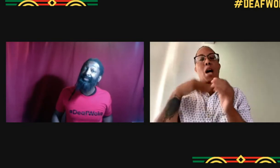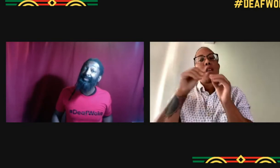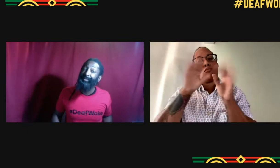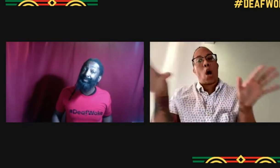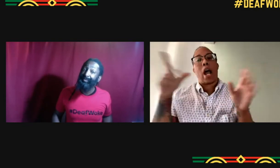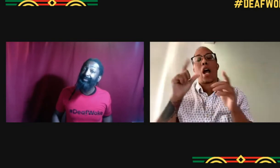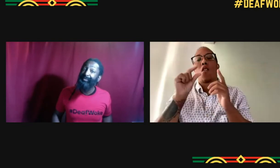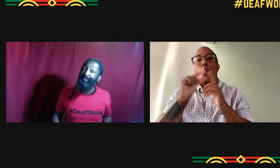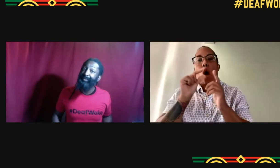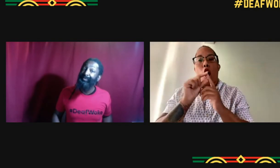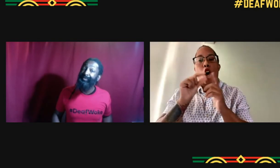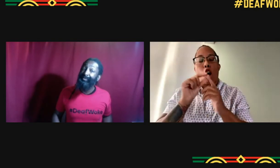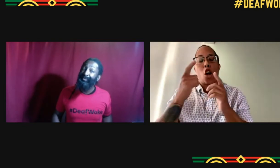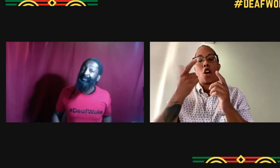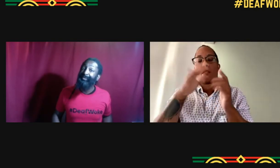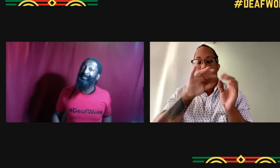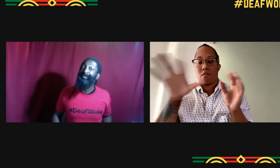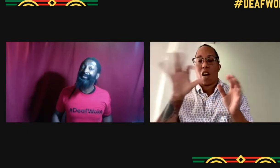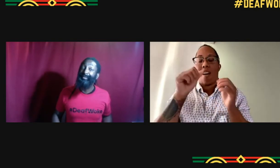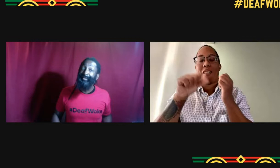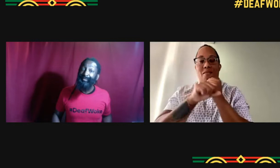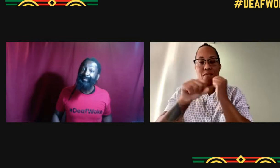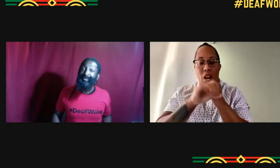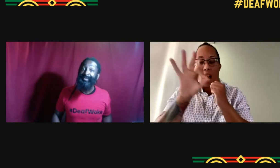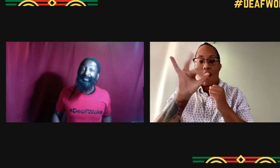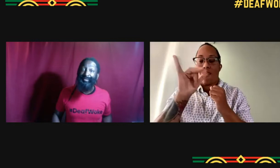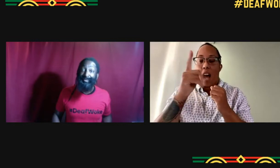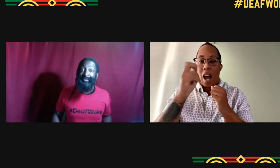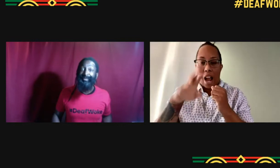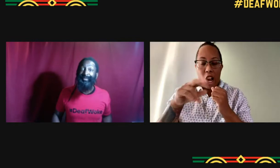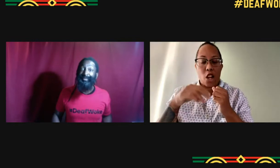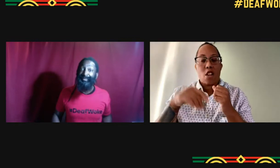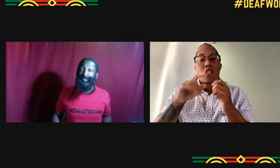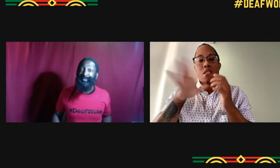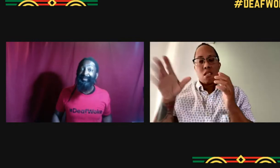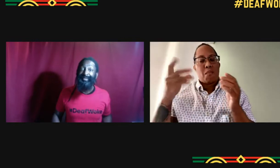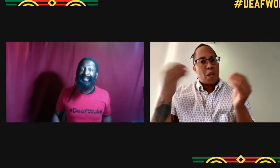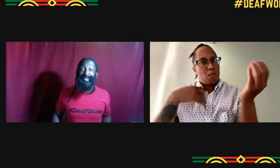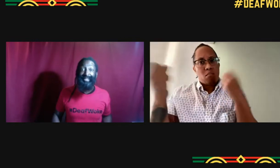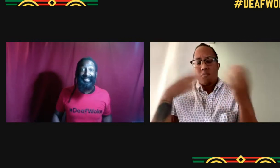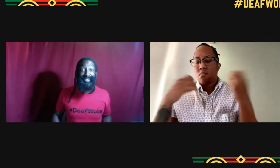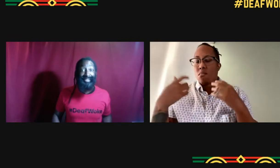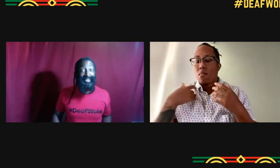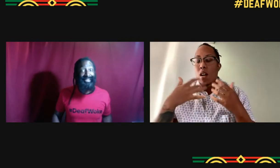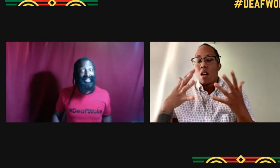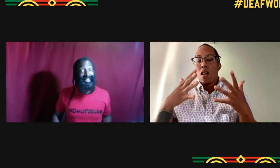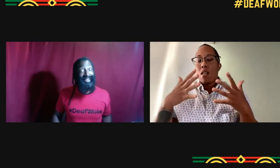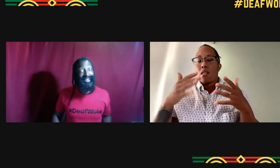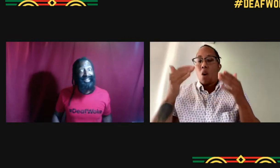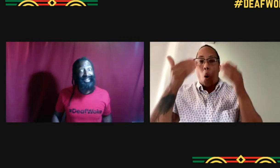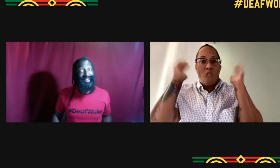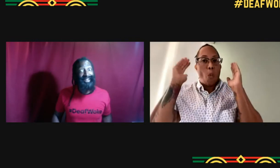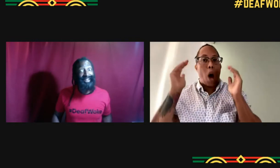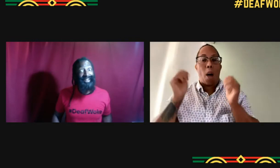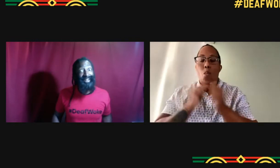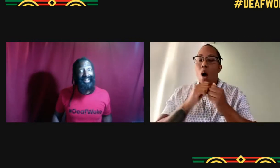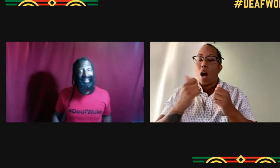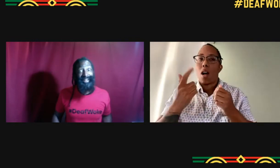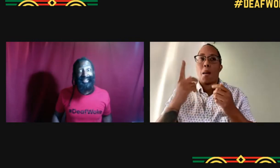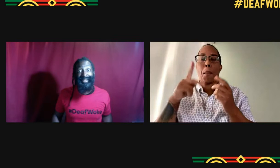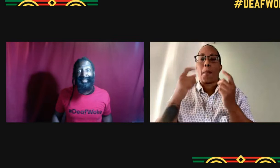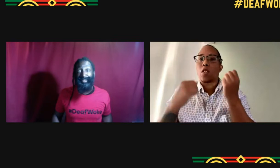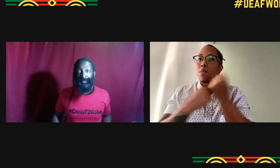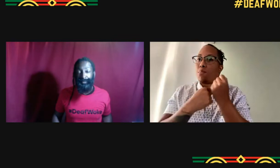money, you know, and we spread the word. We did flyers, and people just were